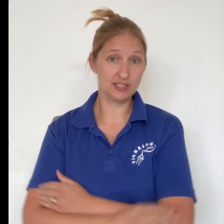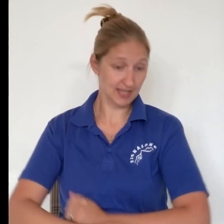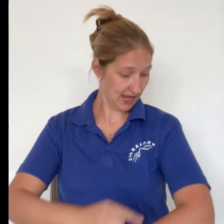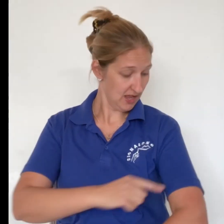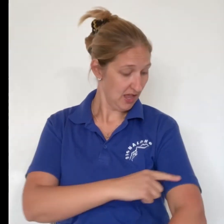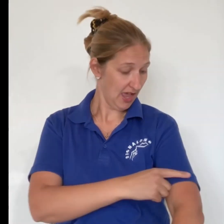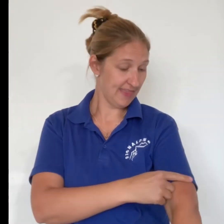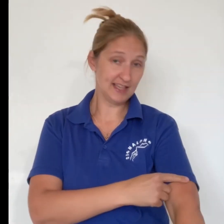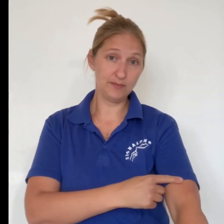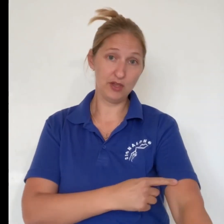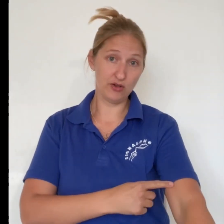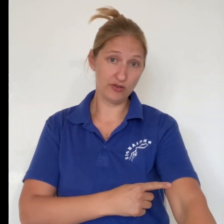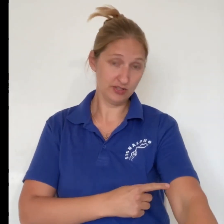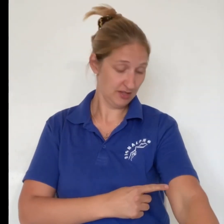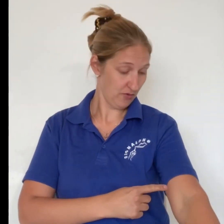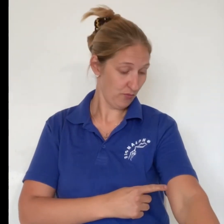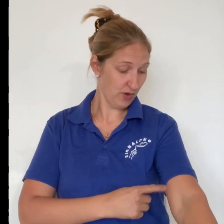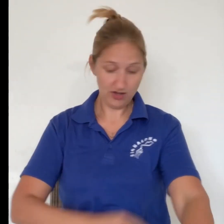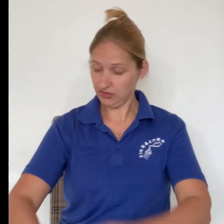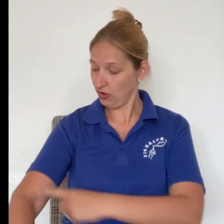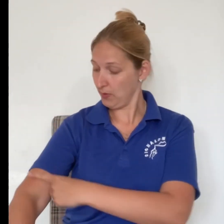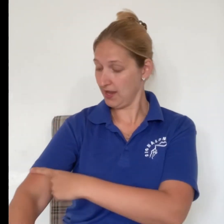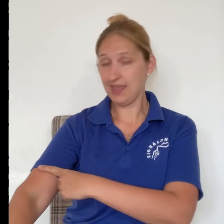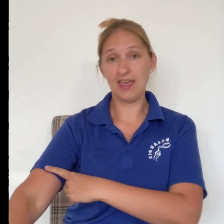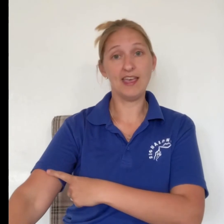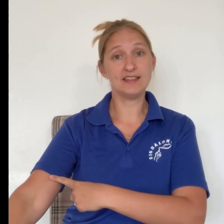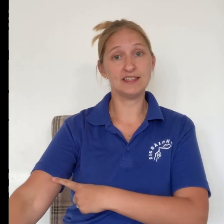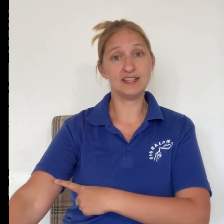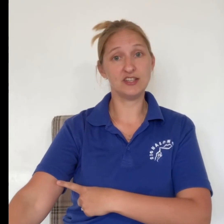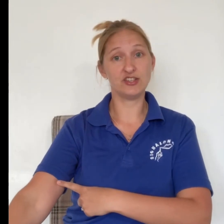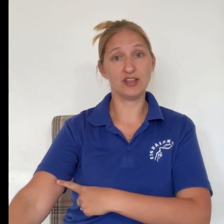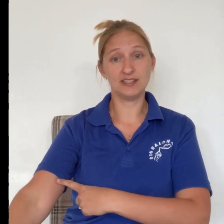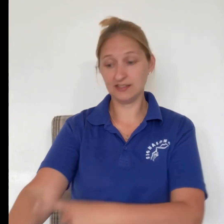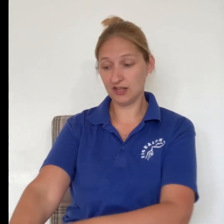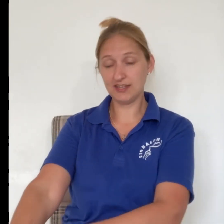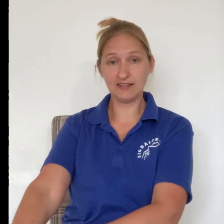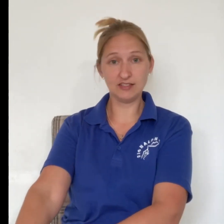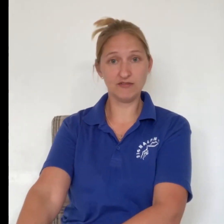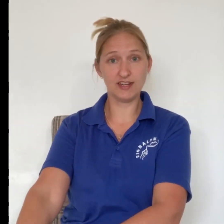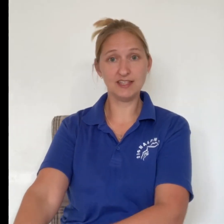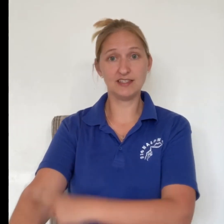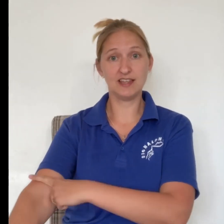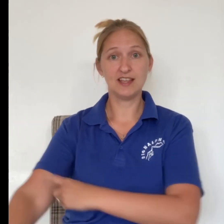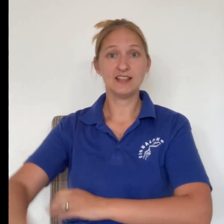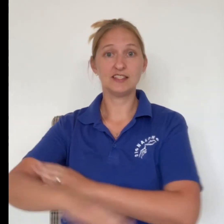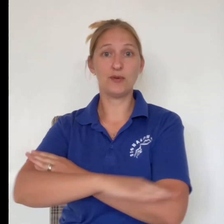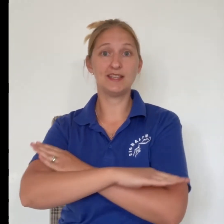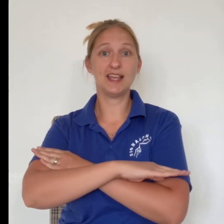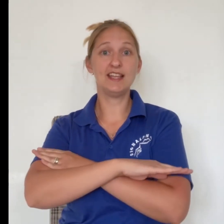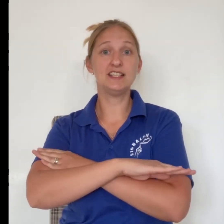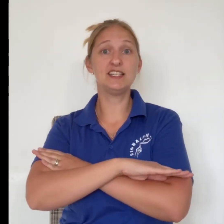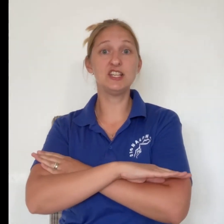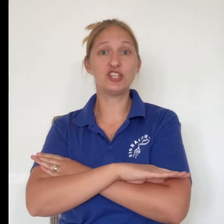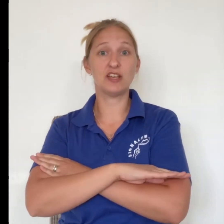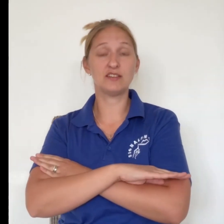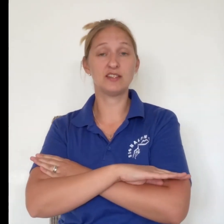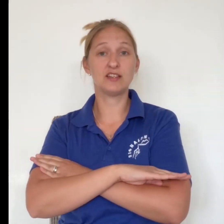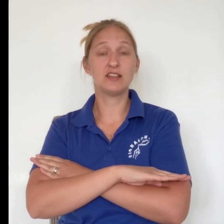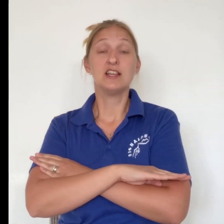today, and that's because we are stopping here. It's a t-shirt. Doesn't go down to the wrist, so it is a t-shirt. So